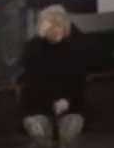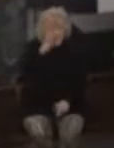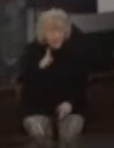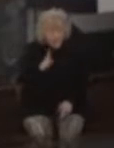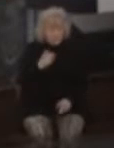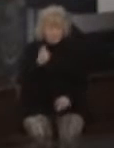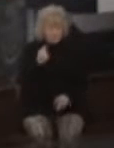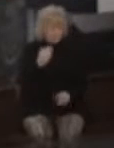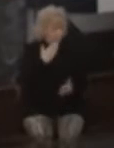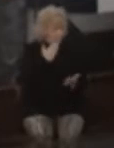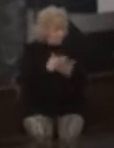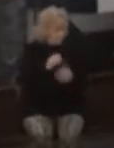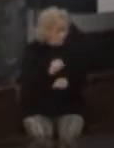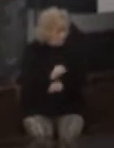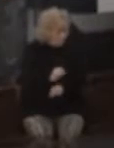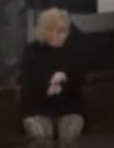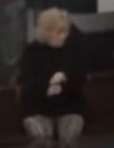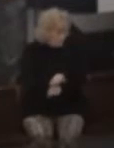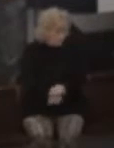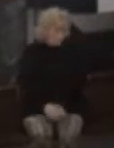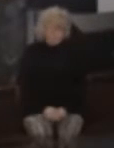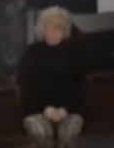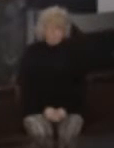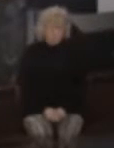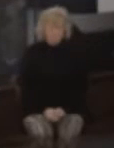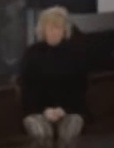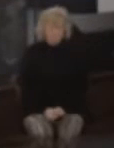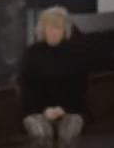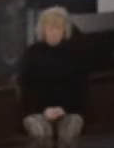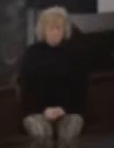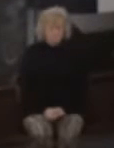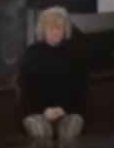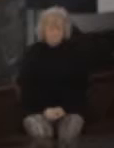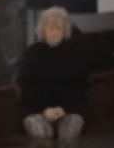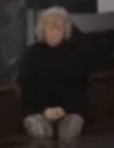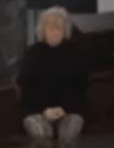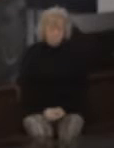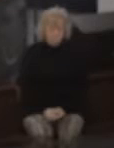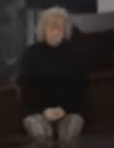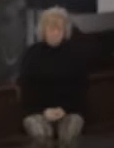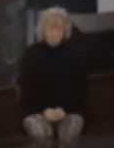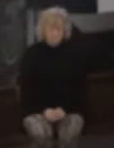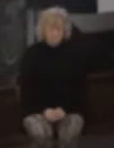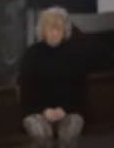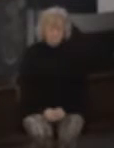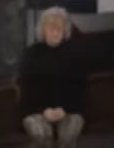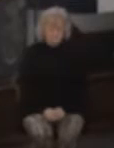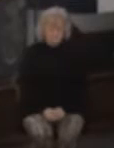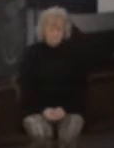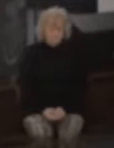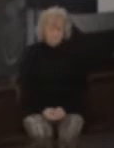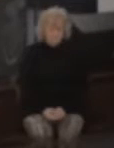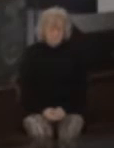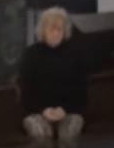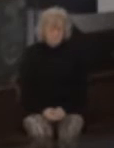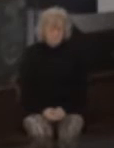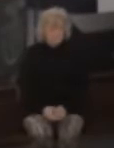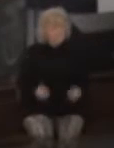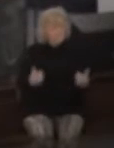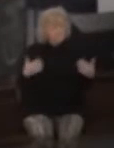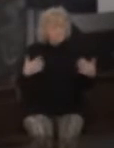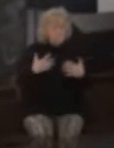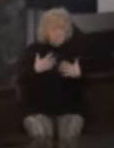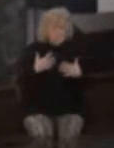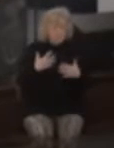seeing God at work. And finally, fear will keep you from